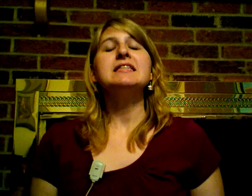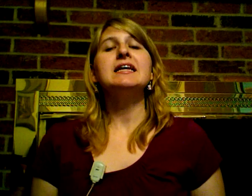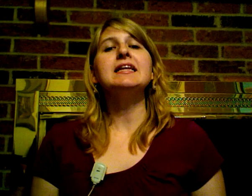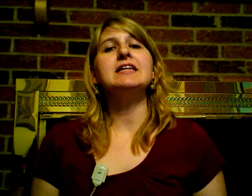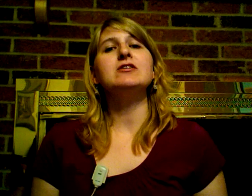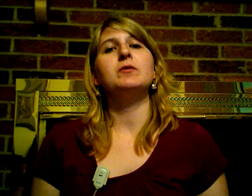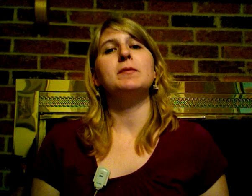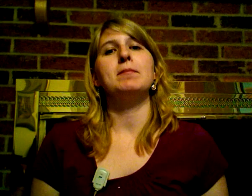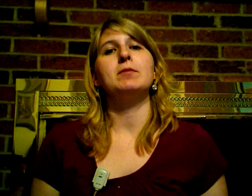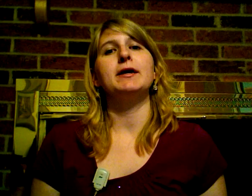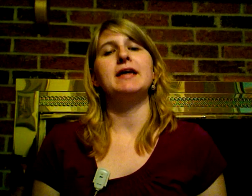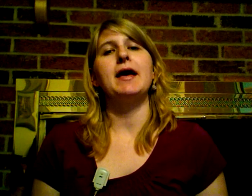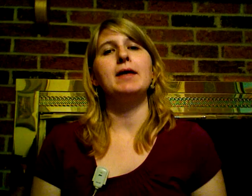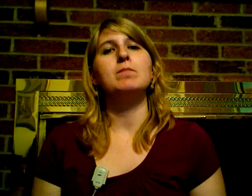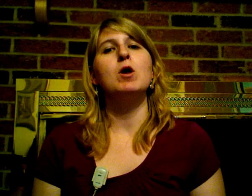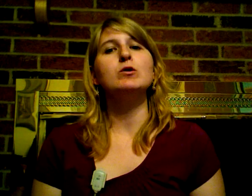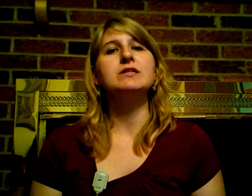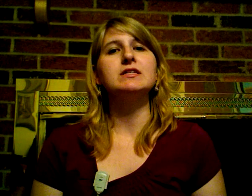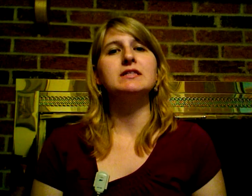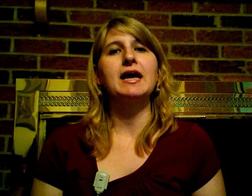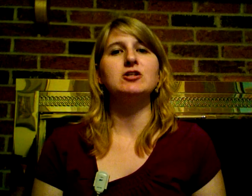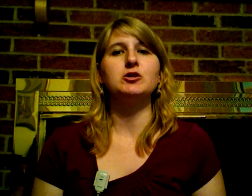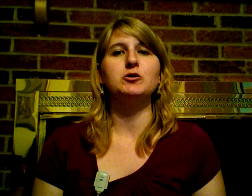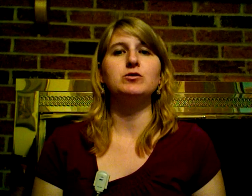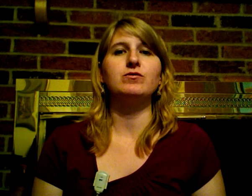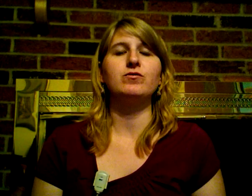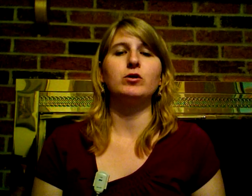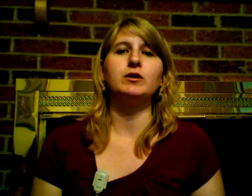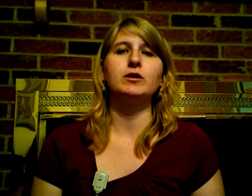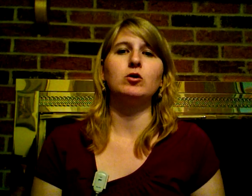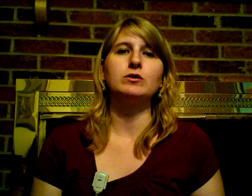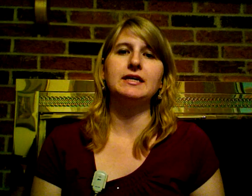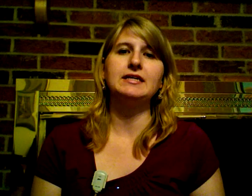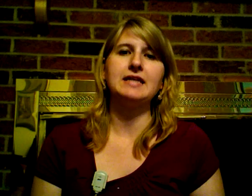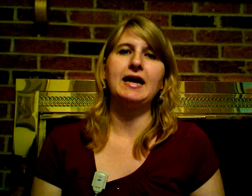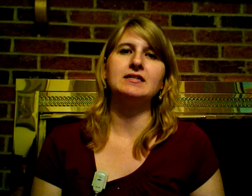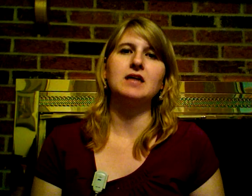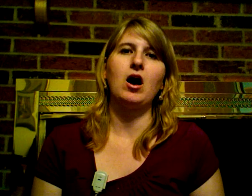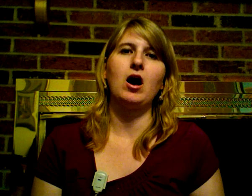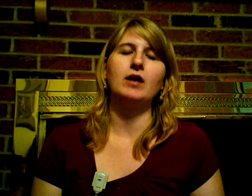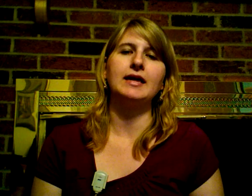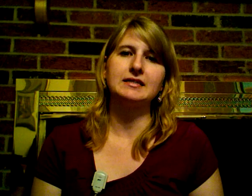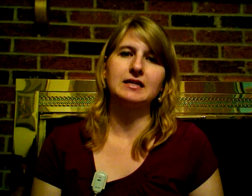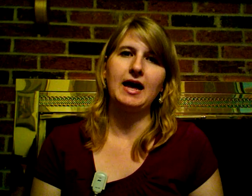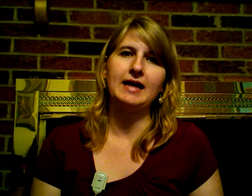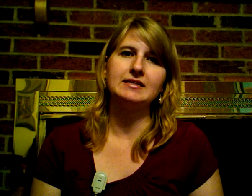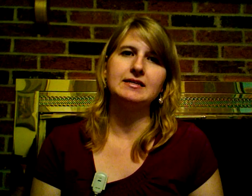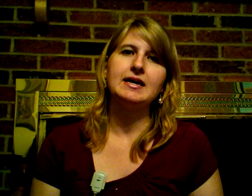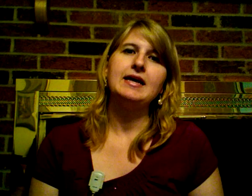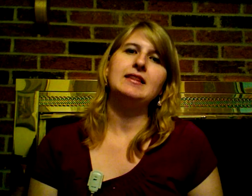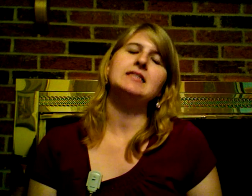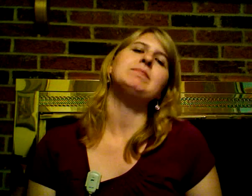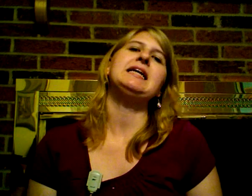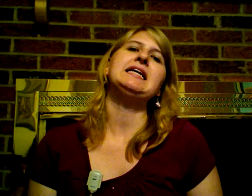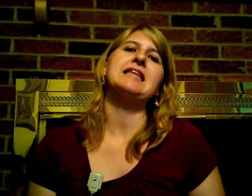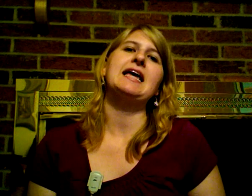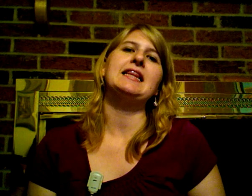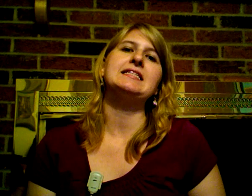Second thing to remember is that most of the signs used for local city signs are lexicalized. This means that the